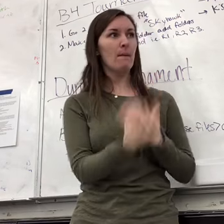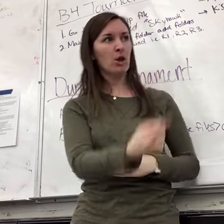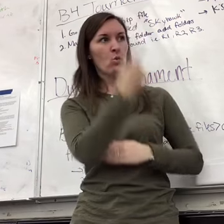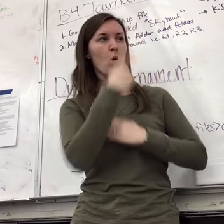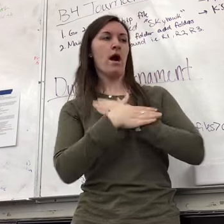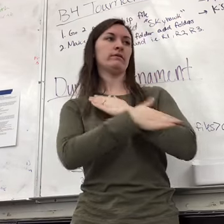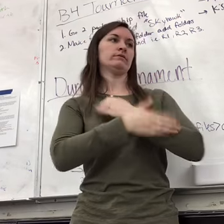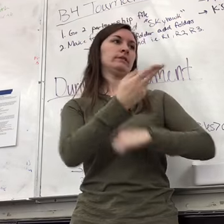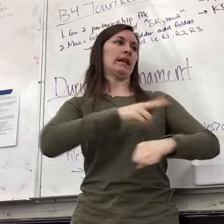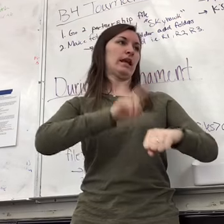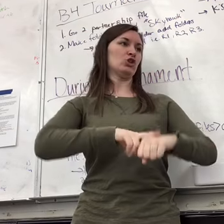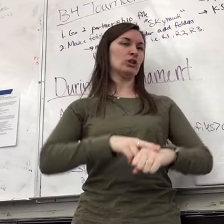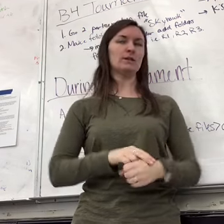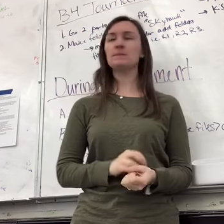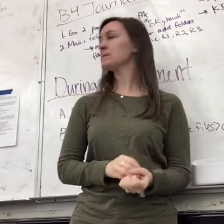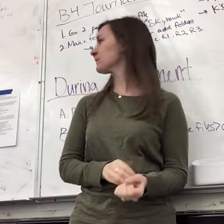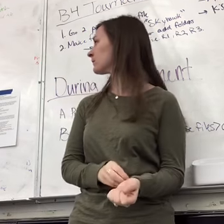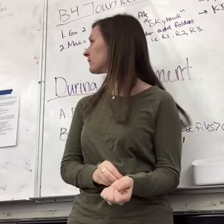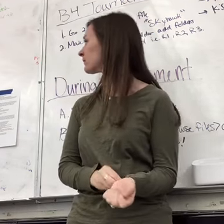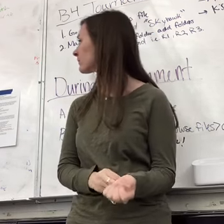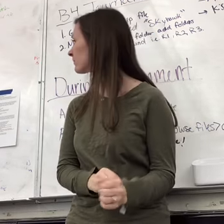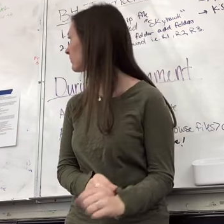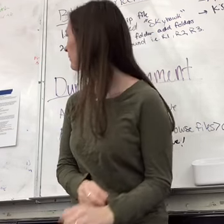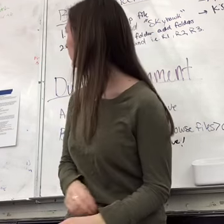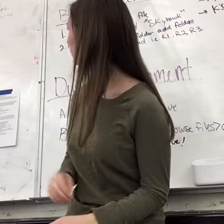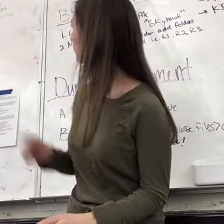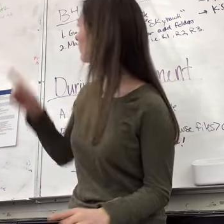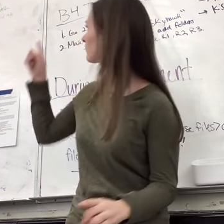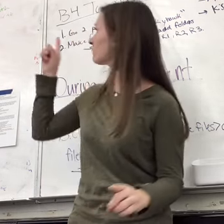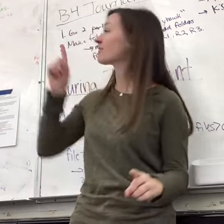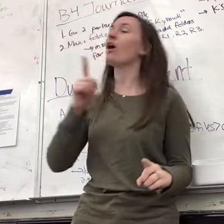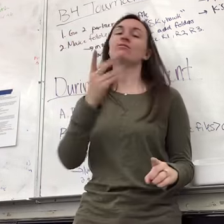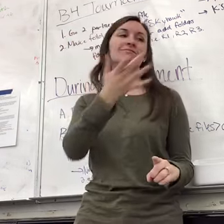Okay. I don't know what... Oh, wait, that's, I think, for debate. I don't think that's us.